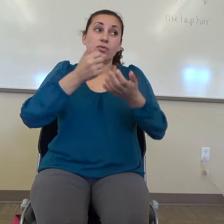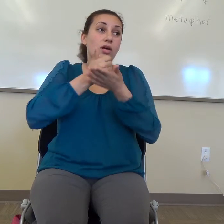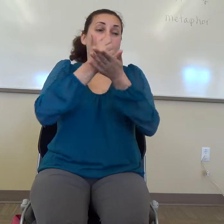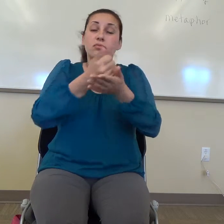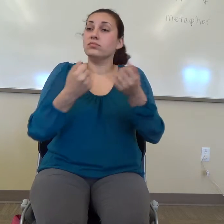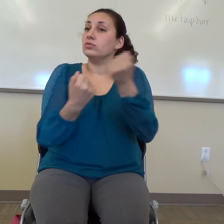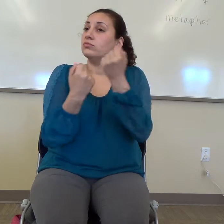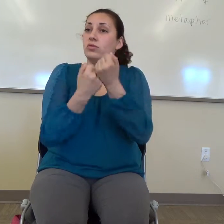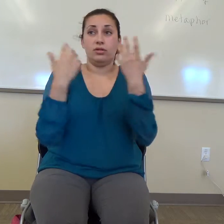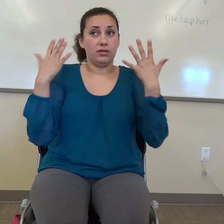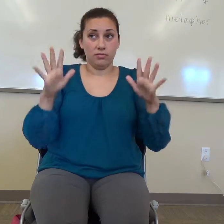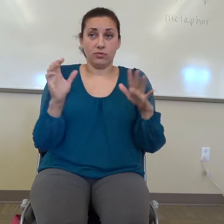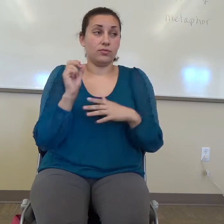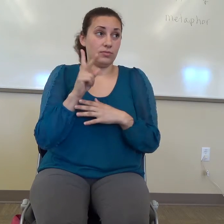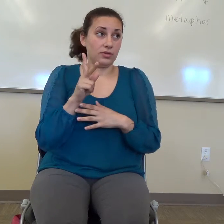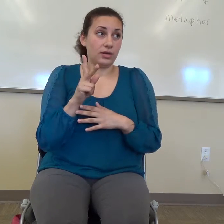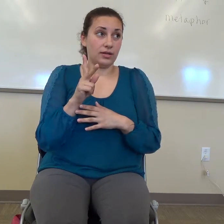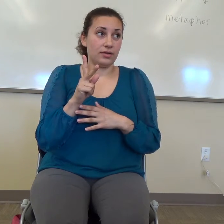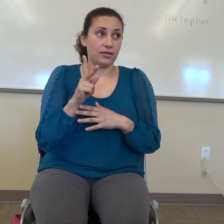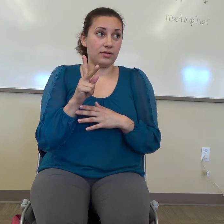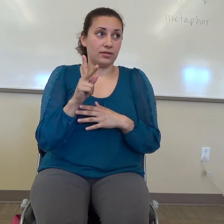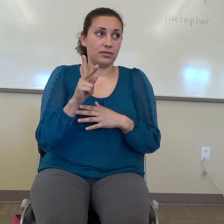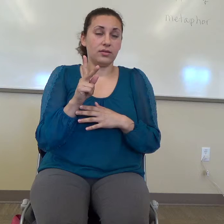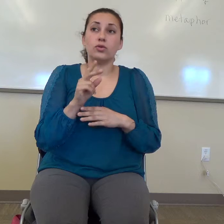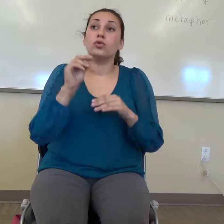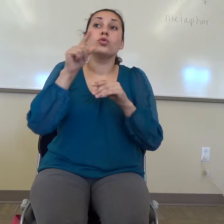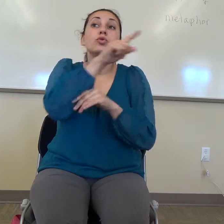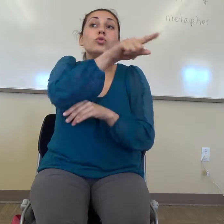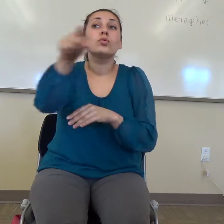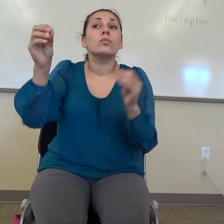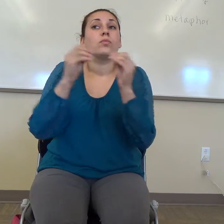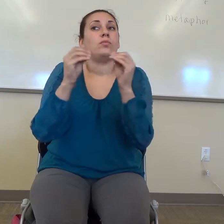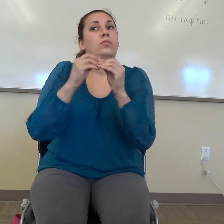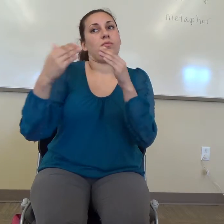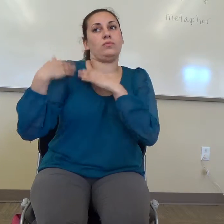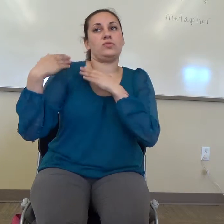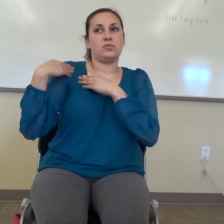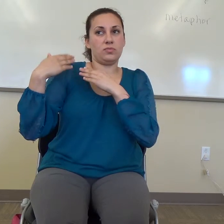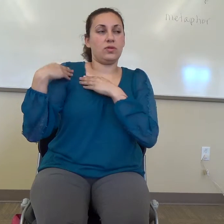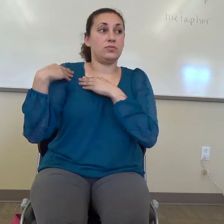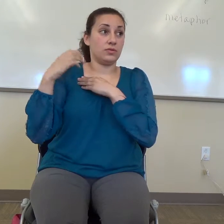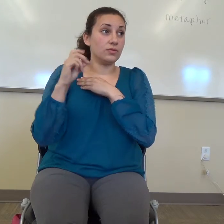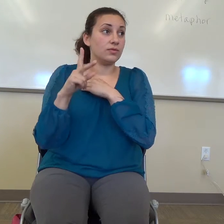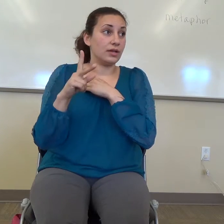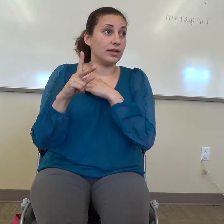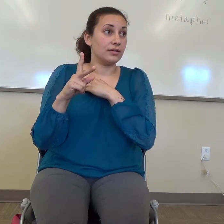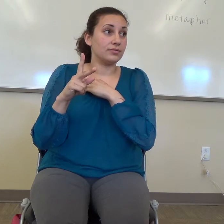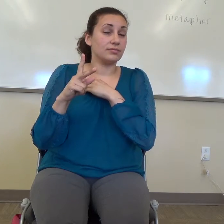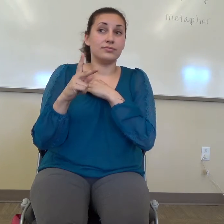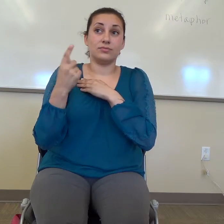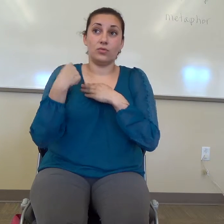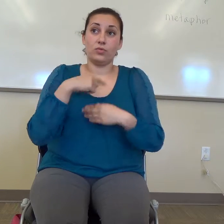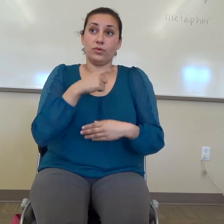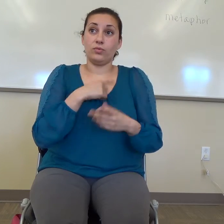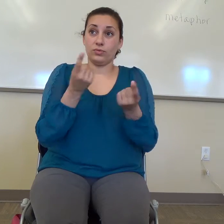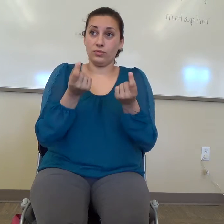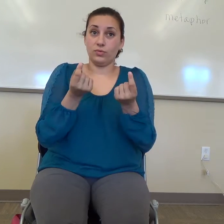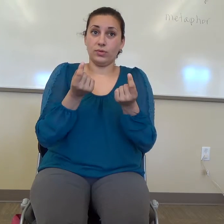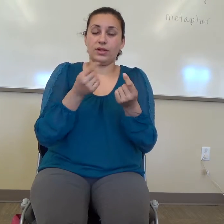are, in other words, I'm putting more of the load on you guys. The other thing we're doing in this class is we're adding to